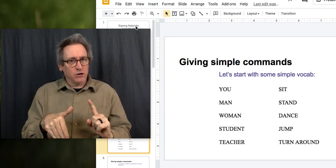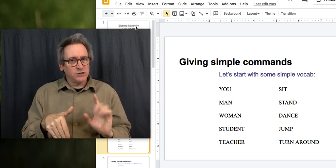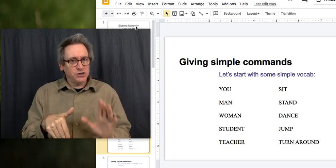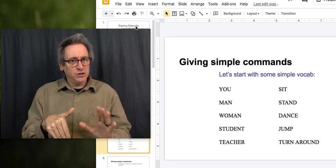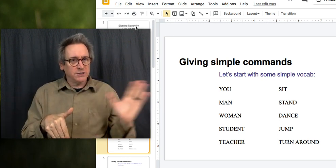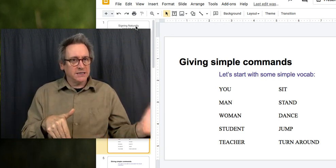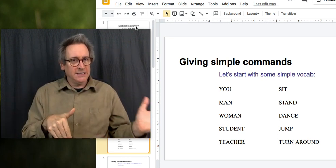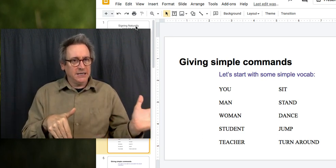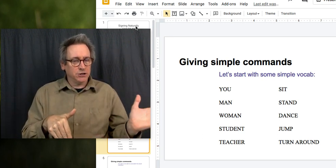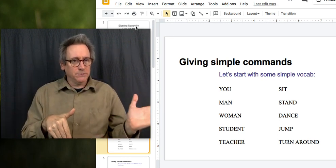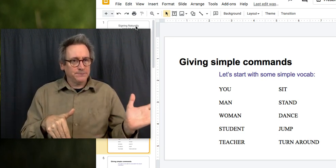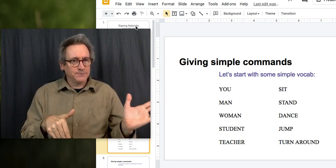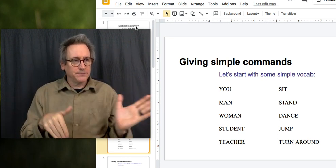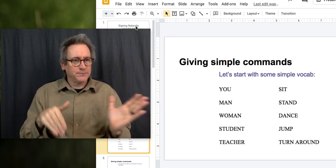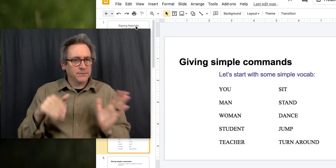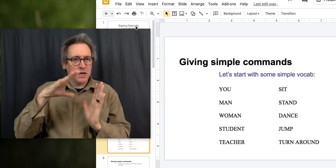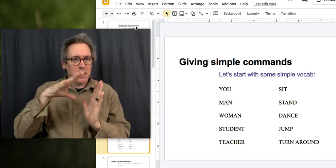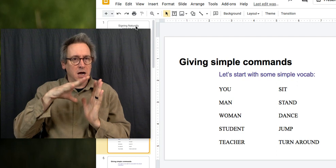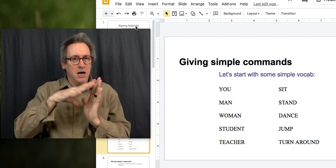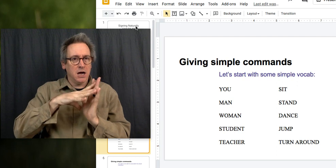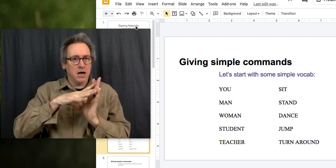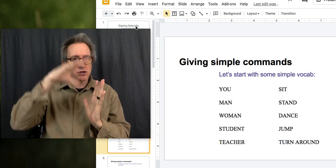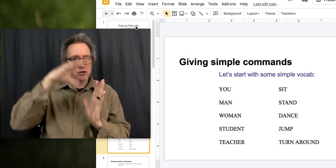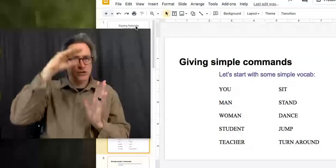later: student and teacher.